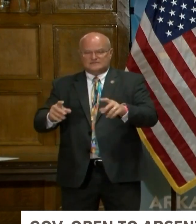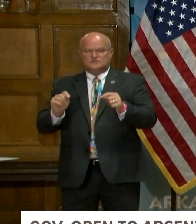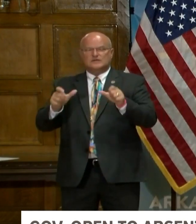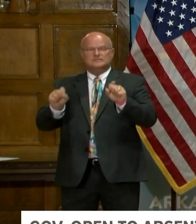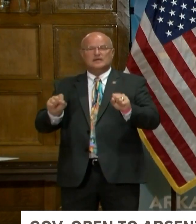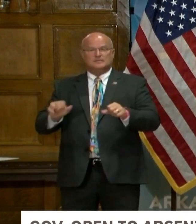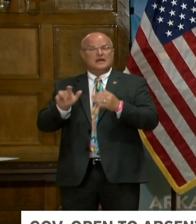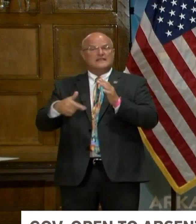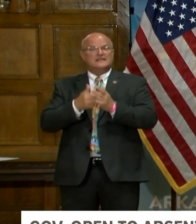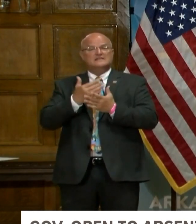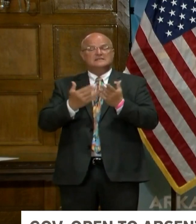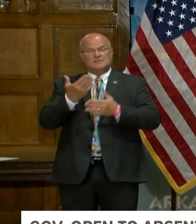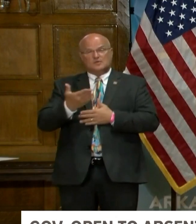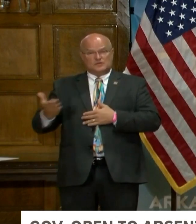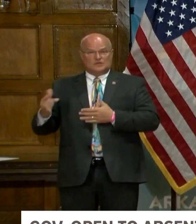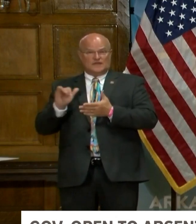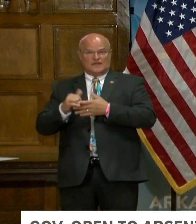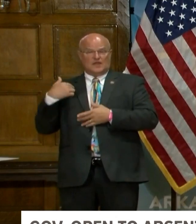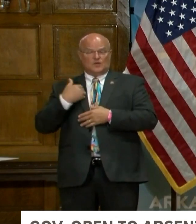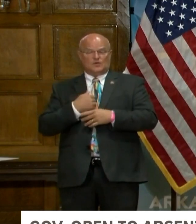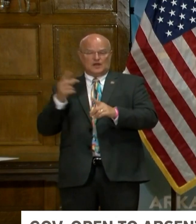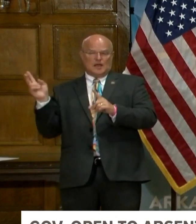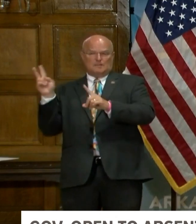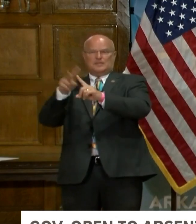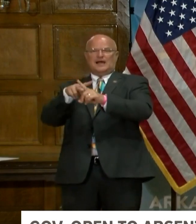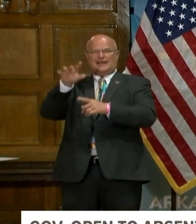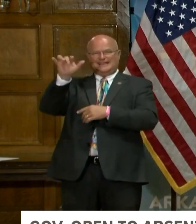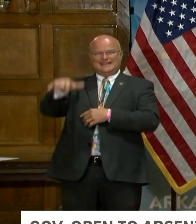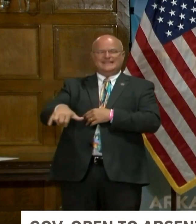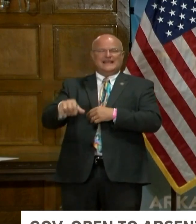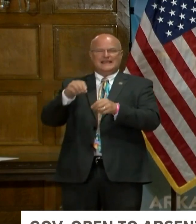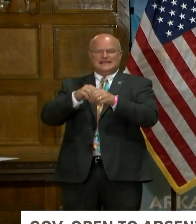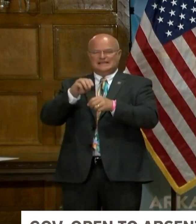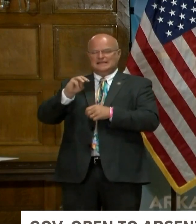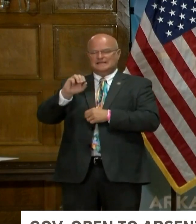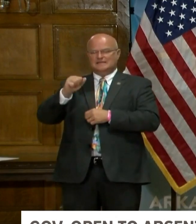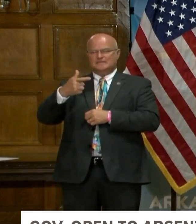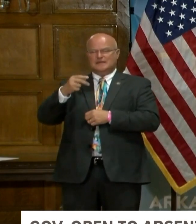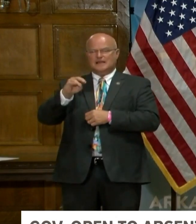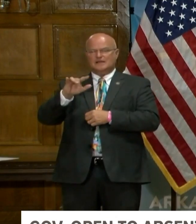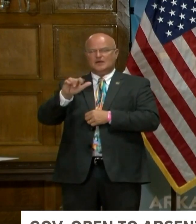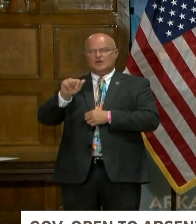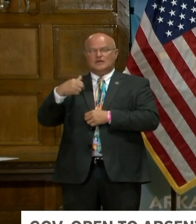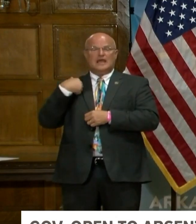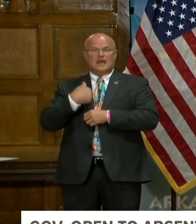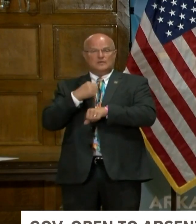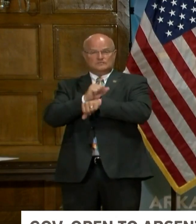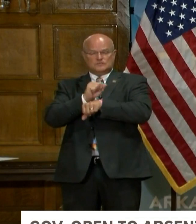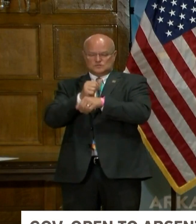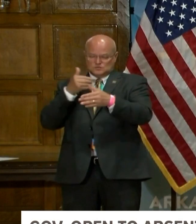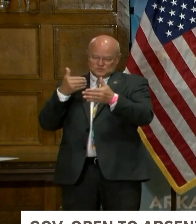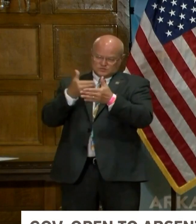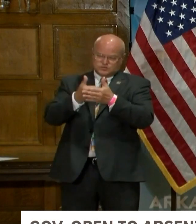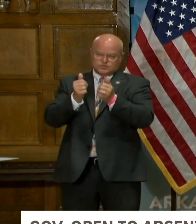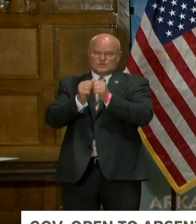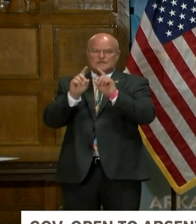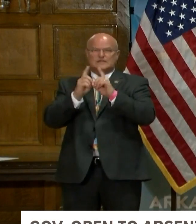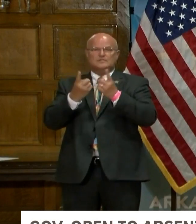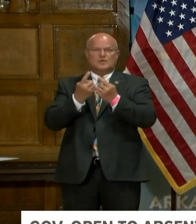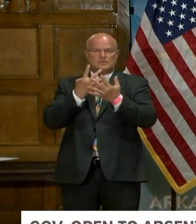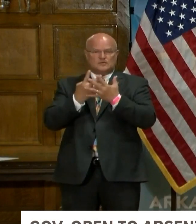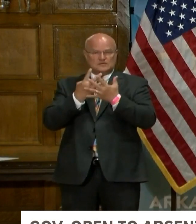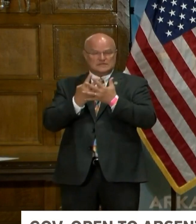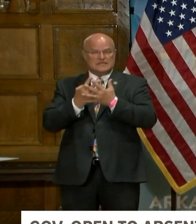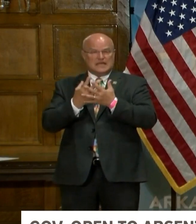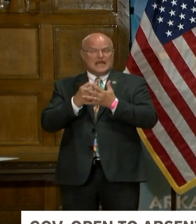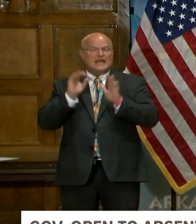possible. So these are some of the resources that we're applying to that, and we are continuing to working very closely with the Department of Corrections. They've